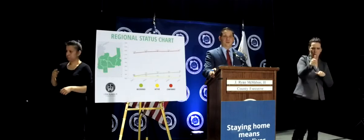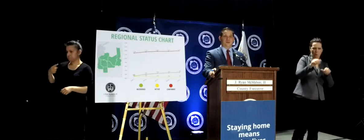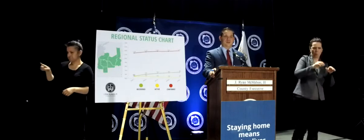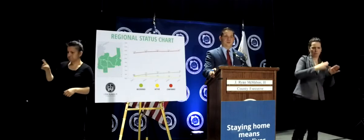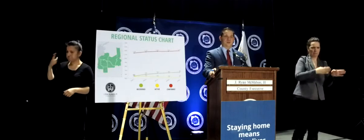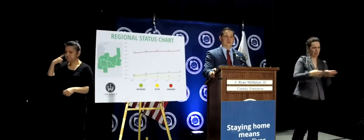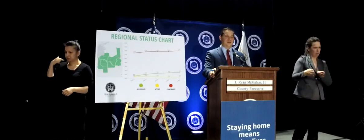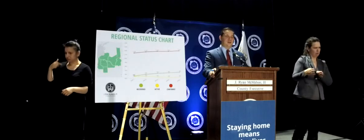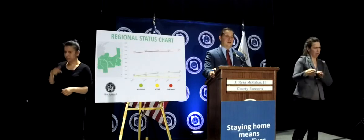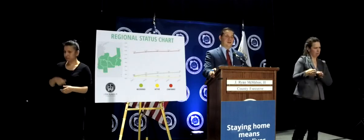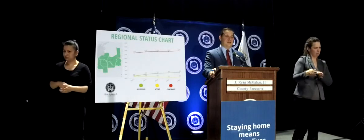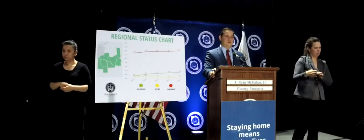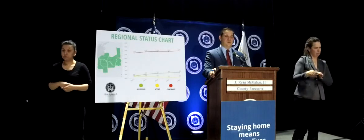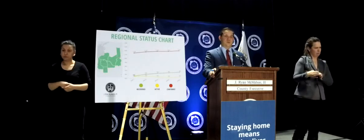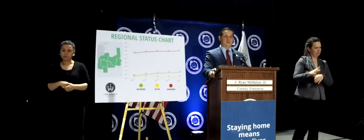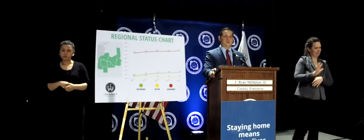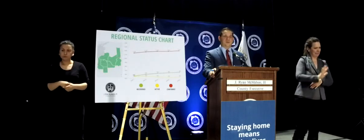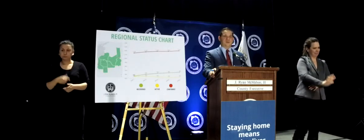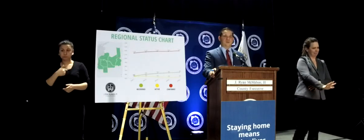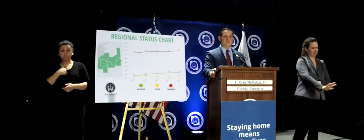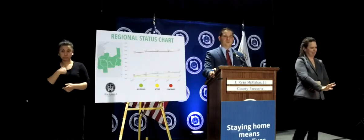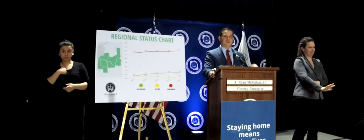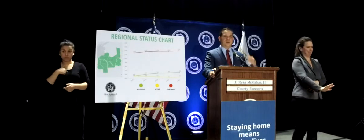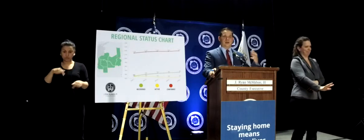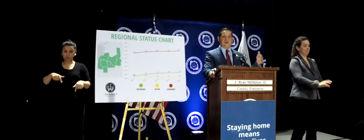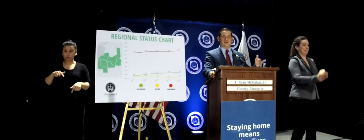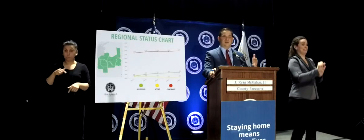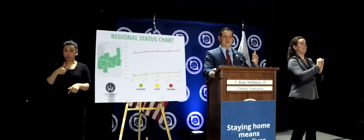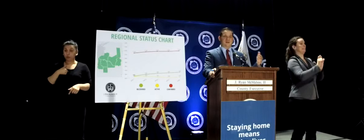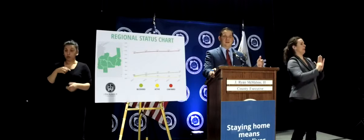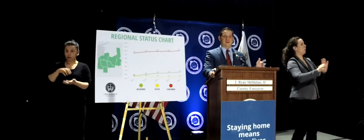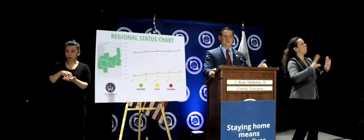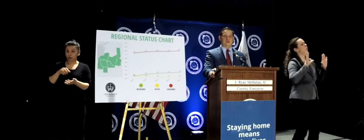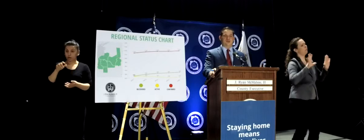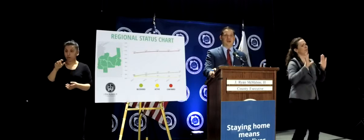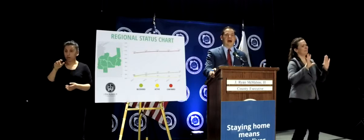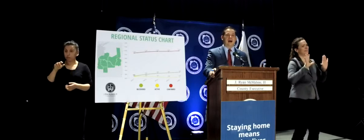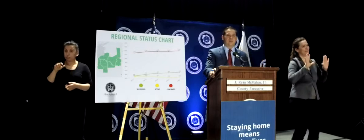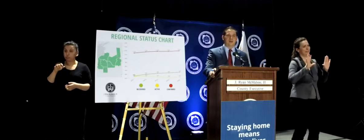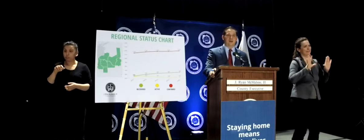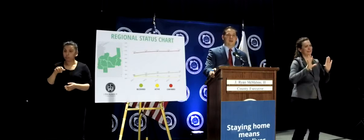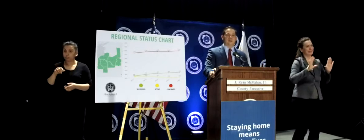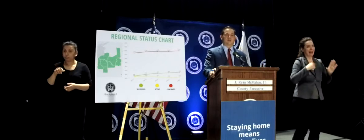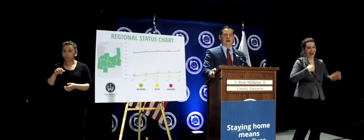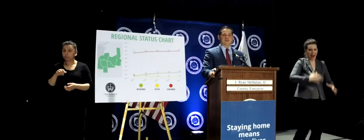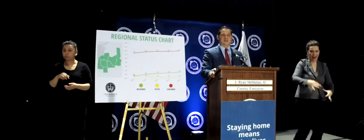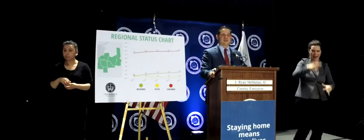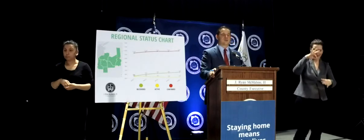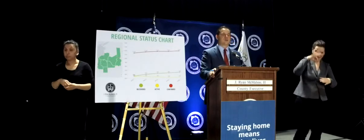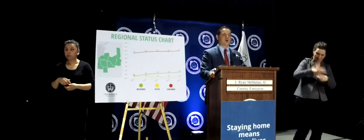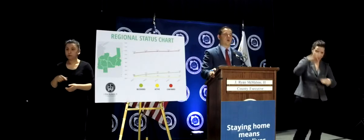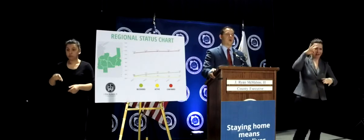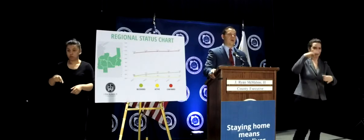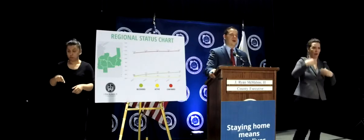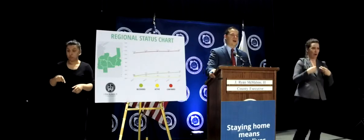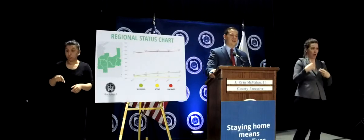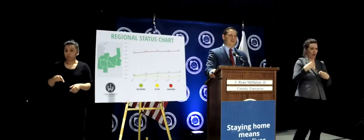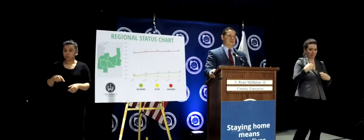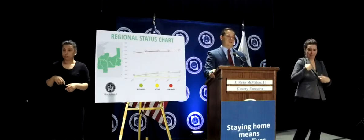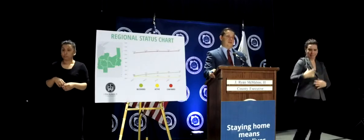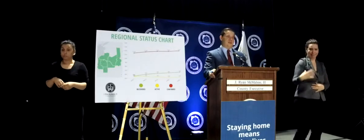this. Nobody's going to tell me that you can't do your job in this process. So